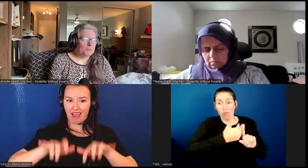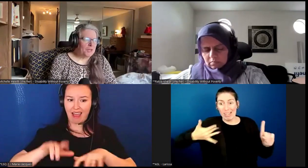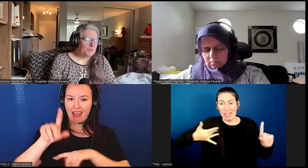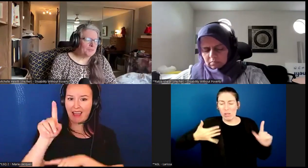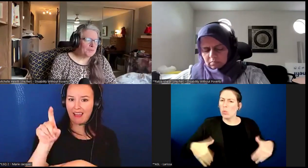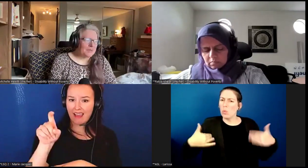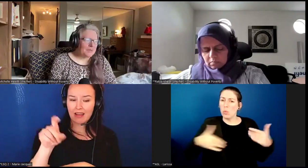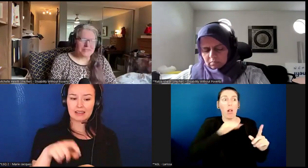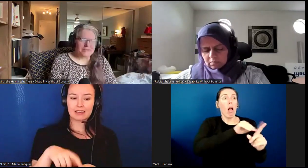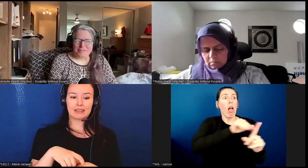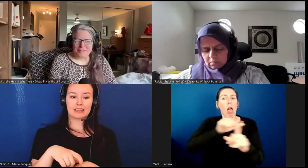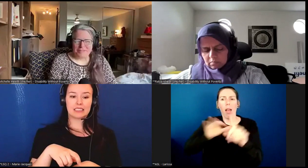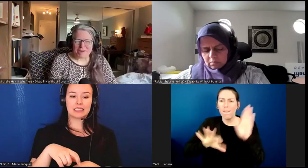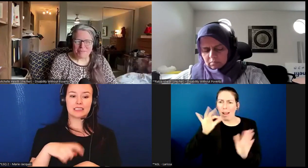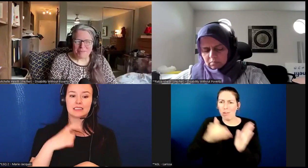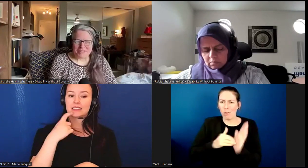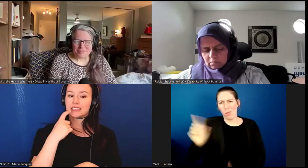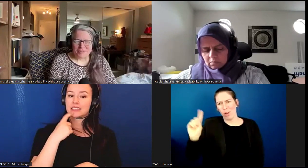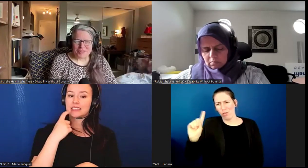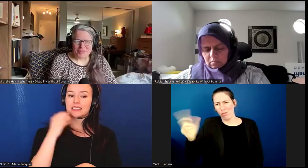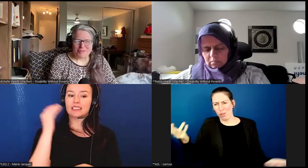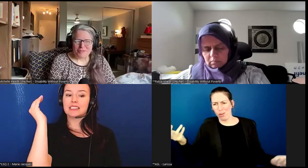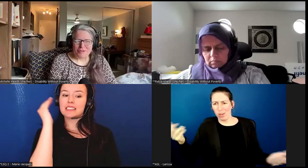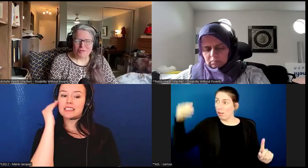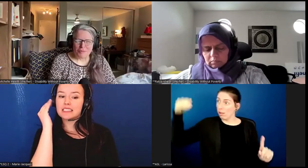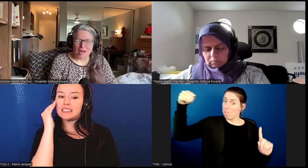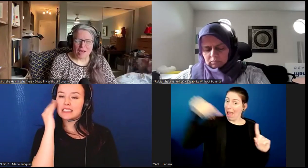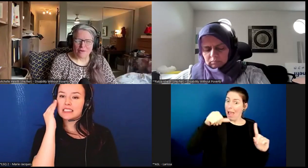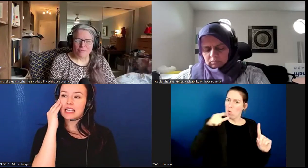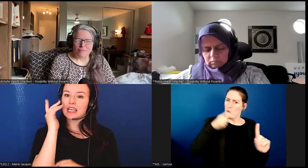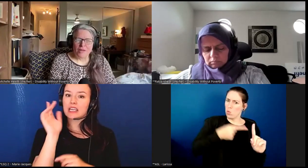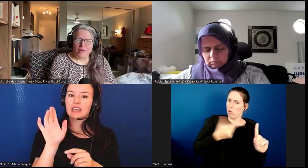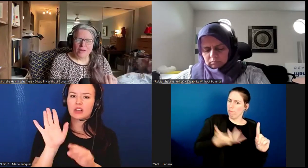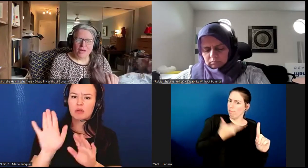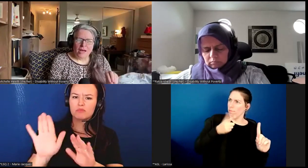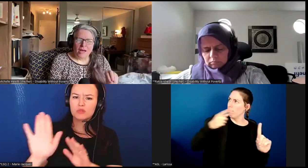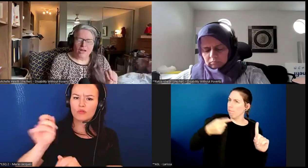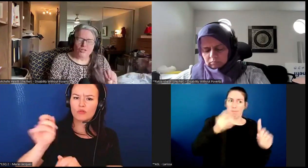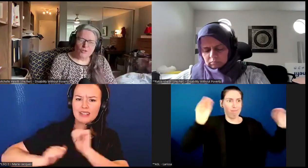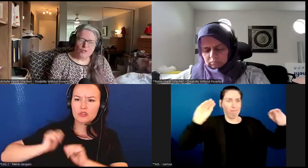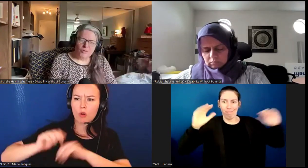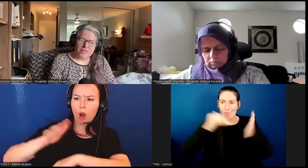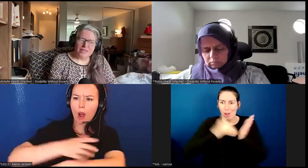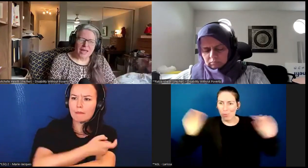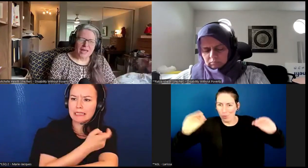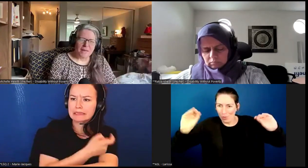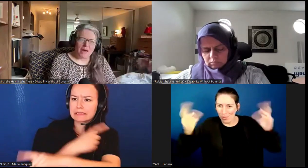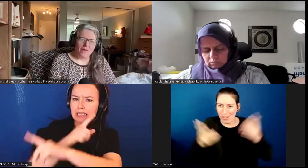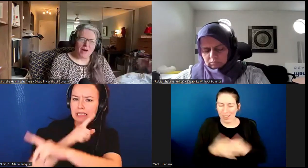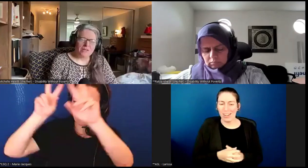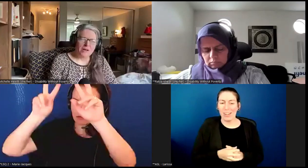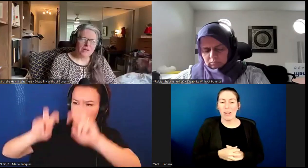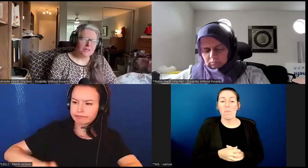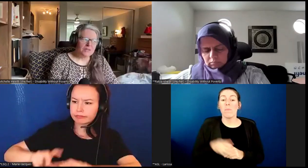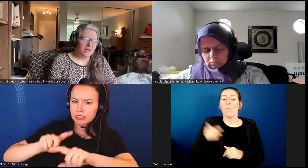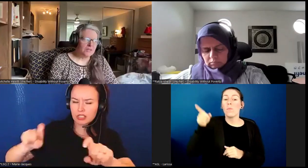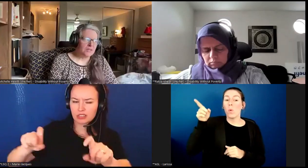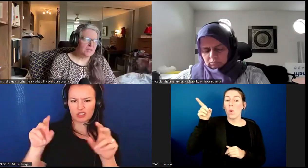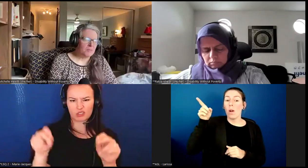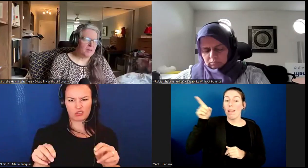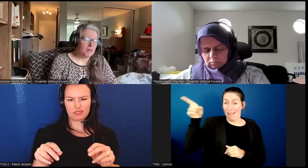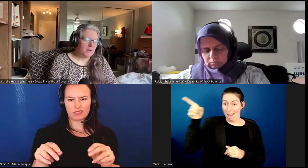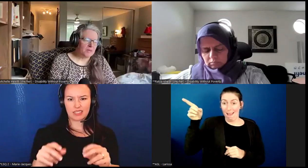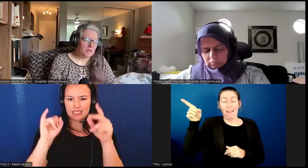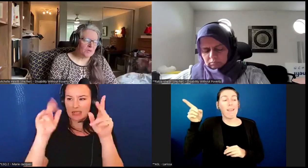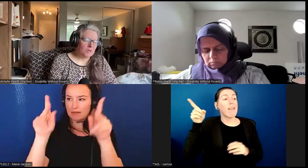So, you can't pay something that you don't have. As soon as this came out, I started to